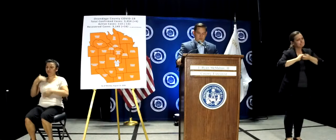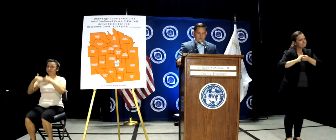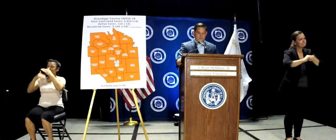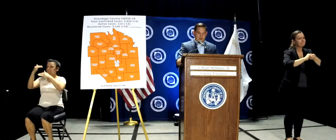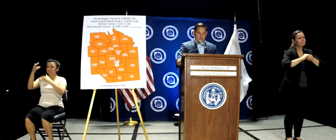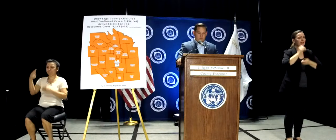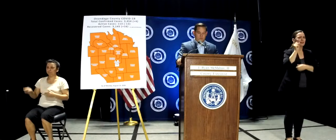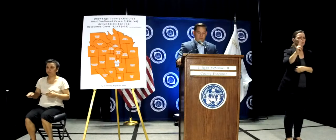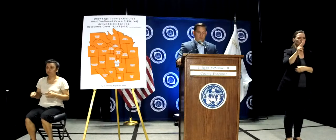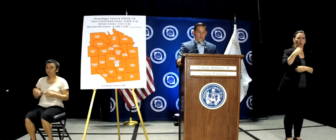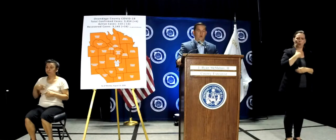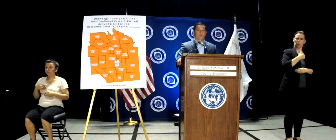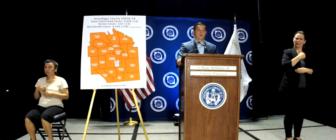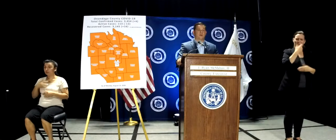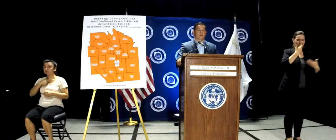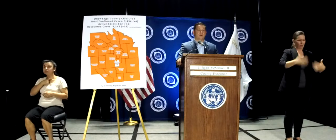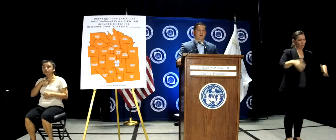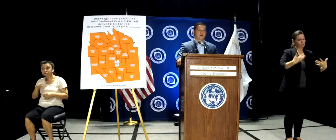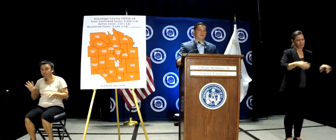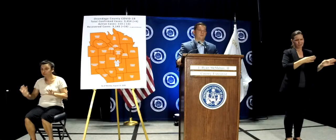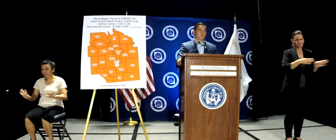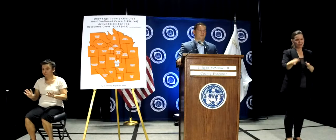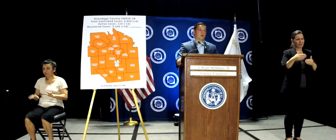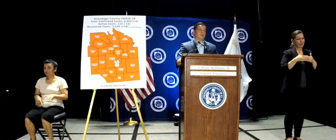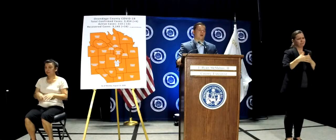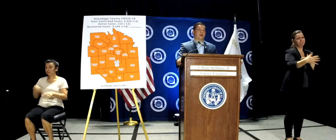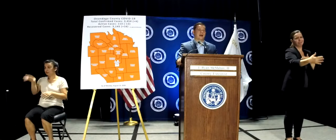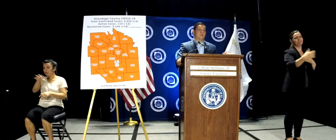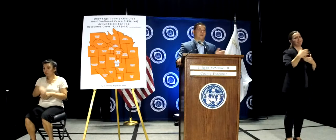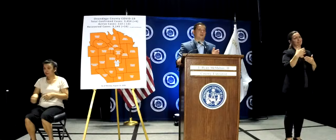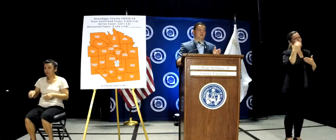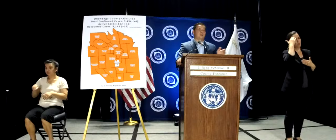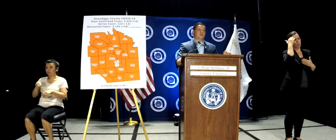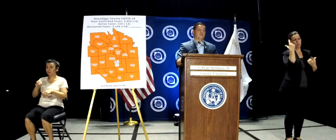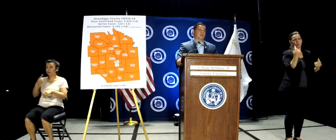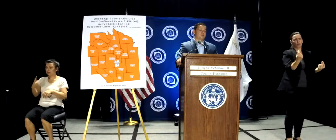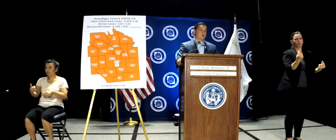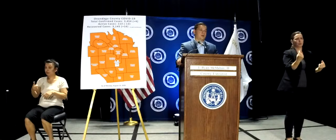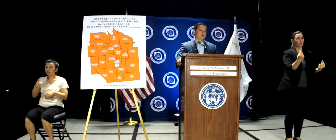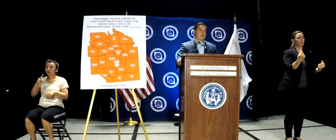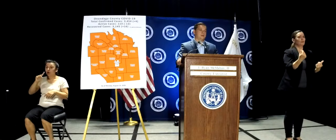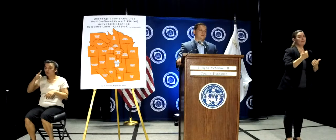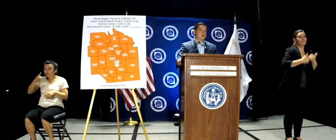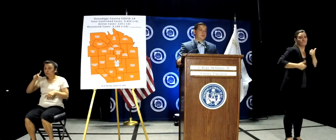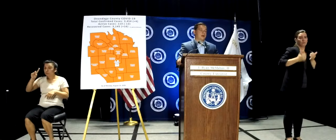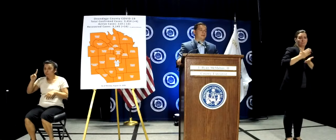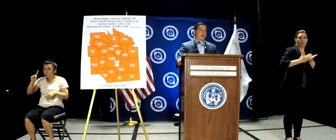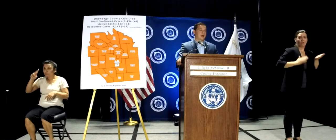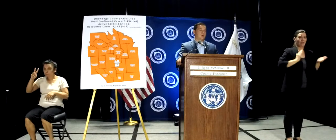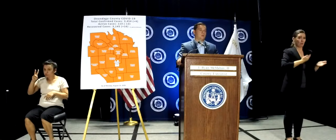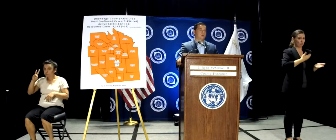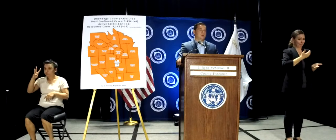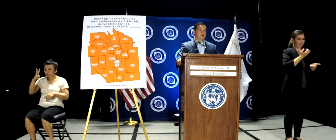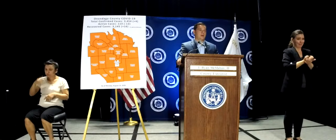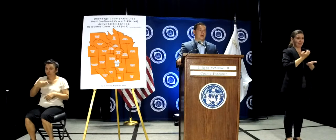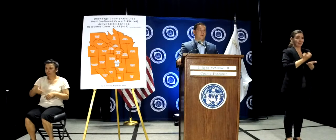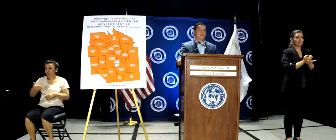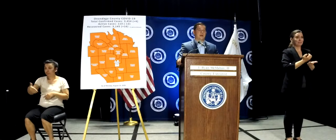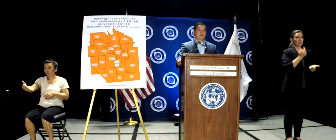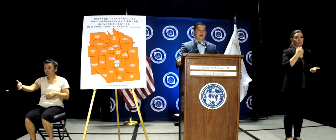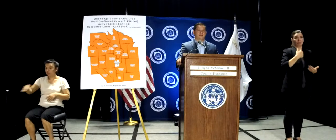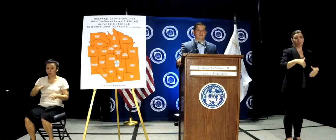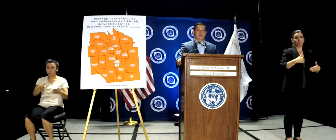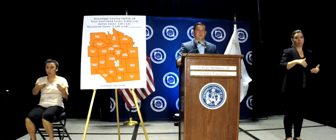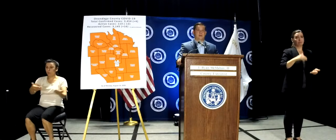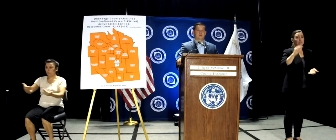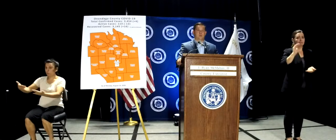And because of that, with every reopening of part of our economy, the infection rate has gone down, and now it's